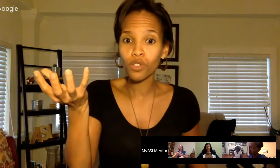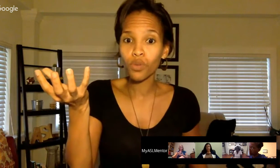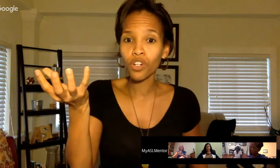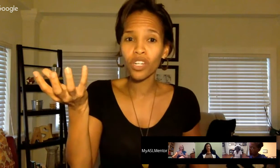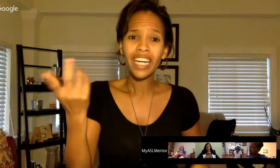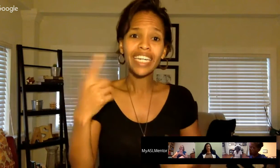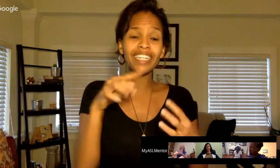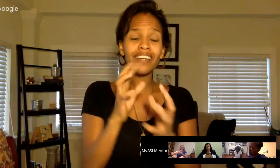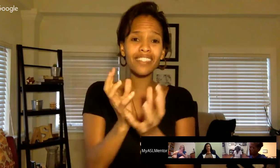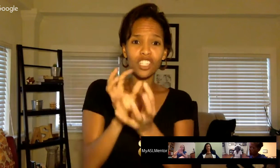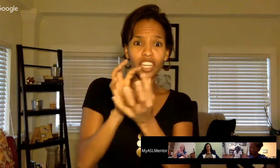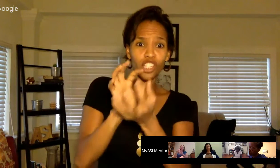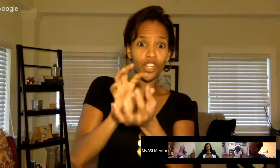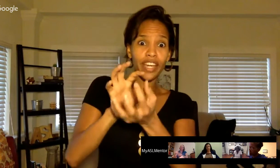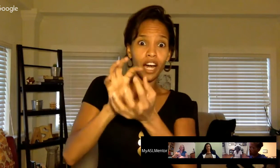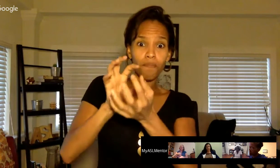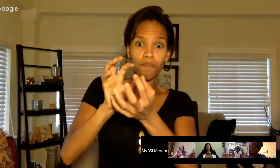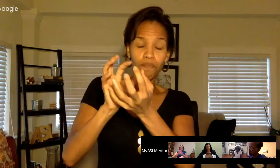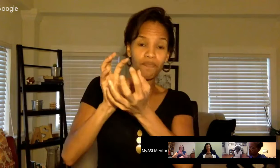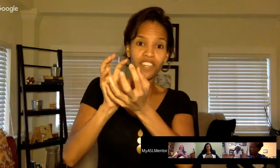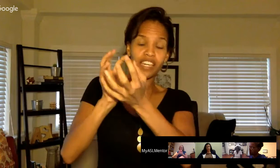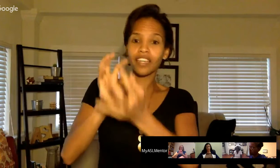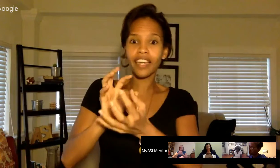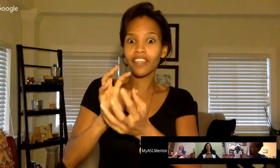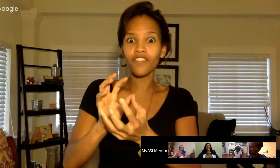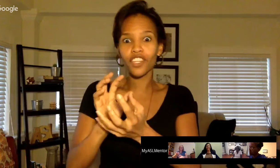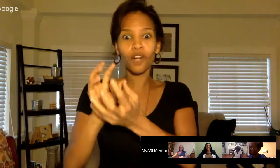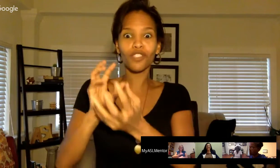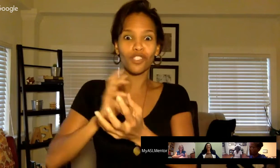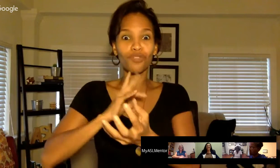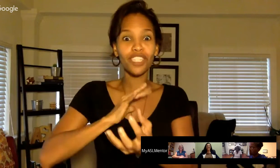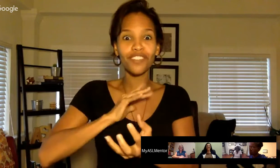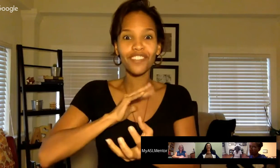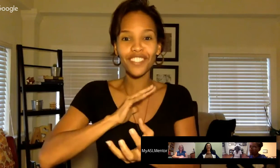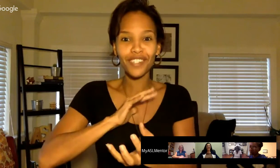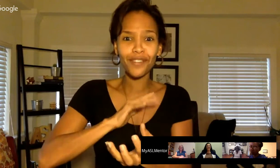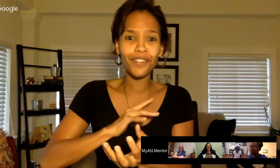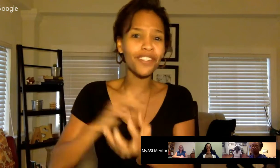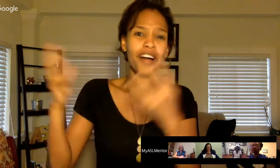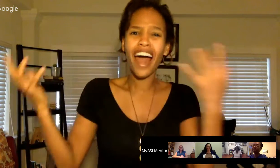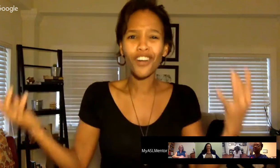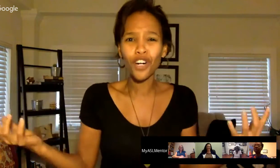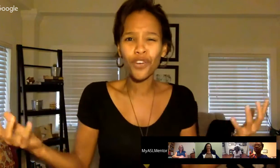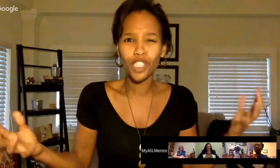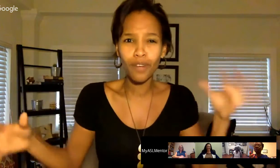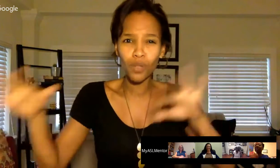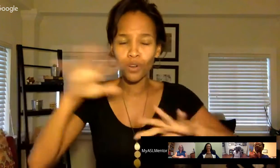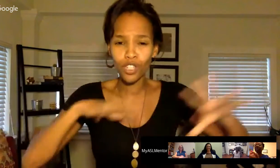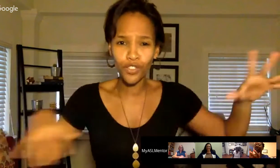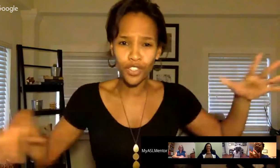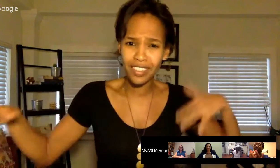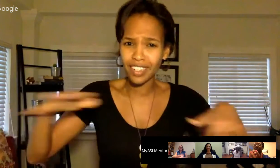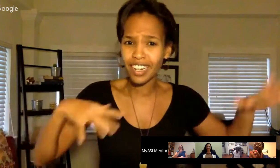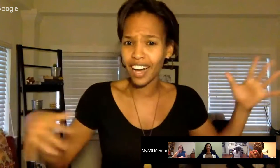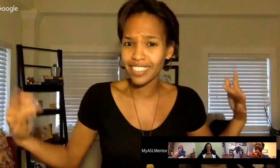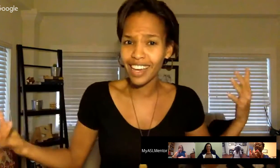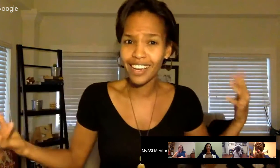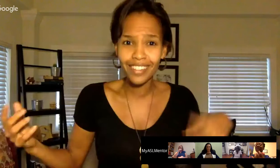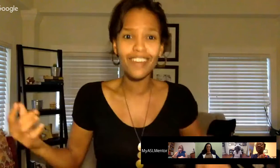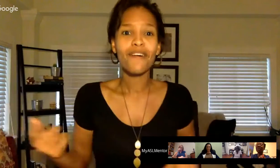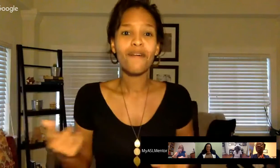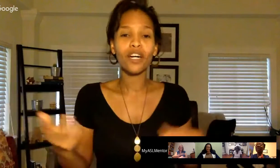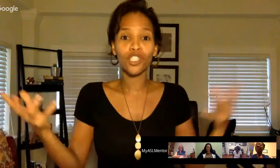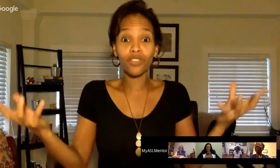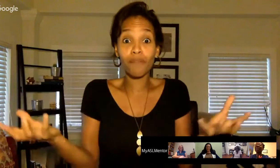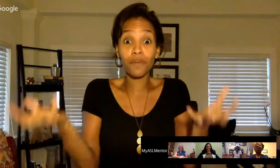all of those work. He does this like shake up thing in the video, which is really cool. I don't know if it so much works for this